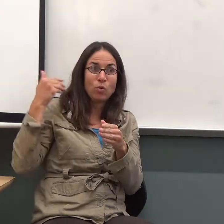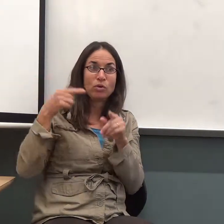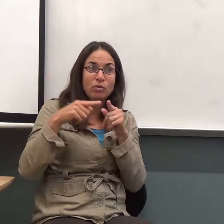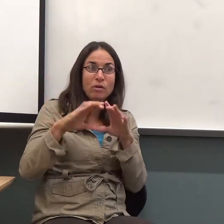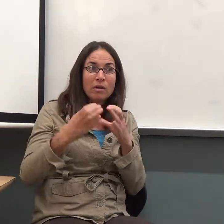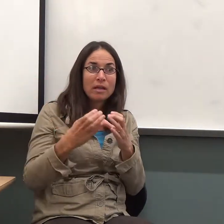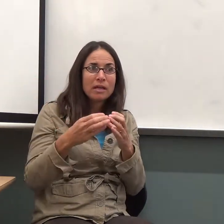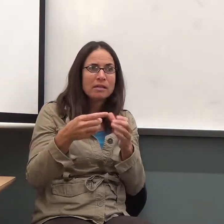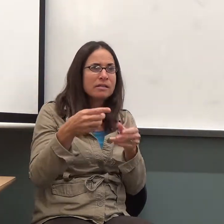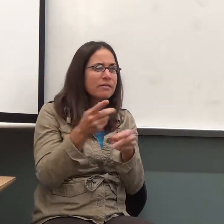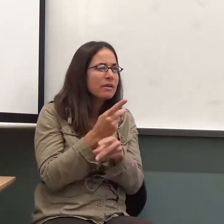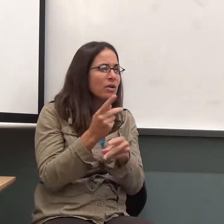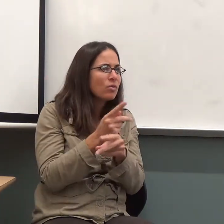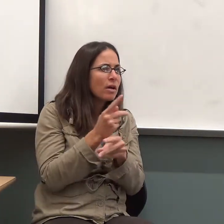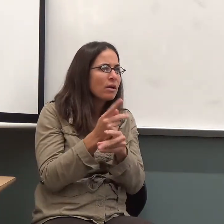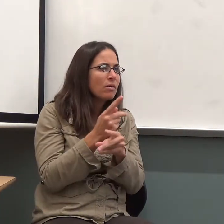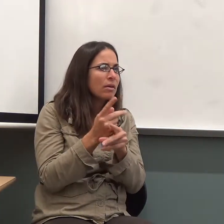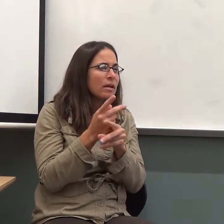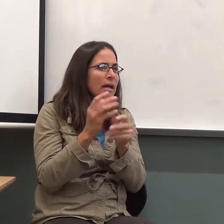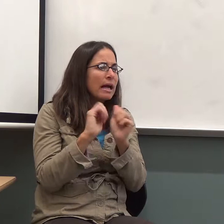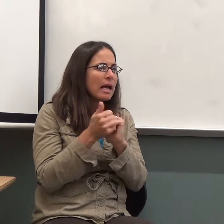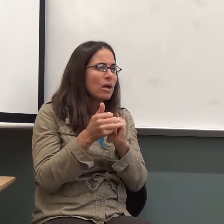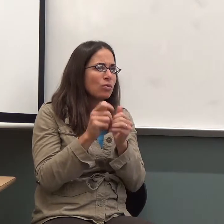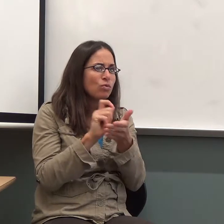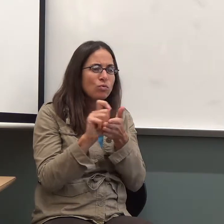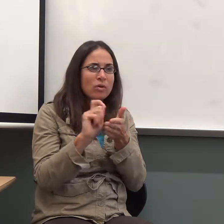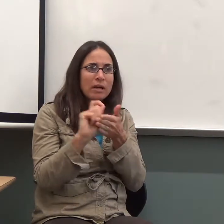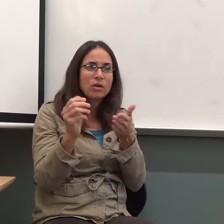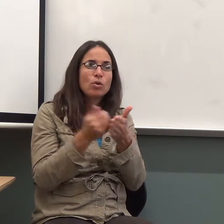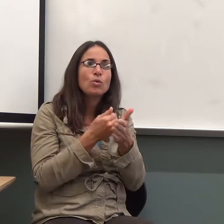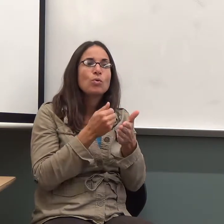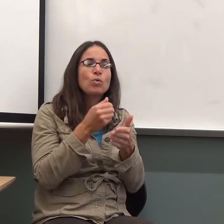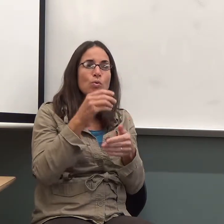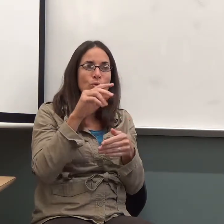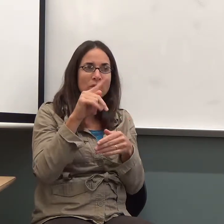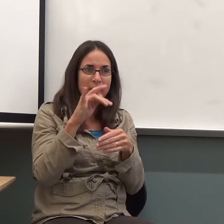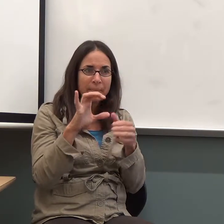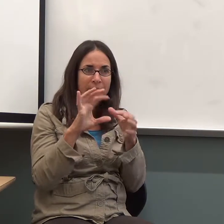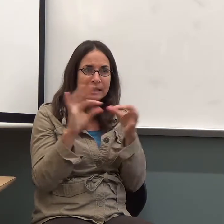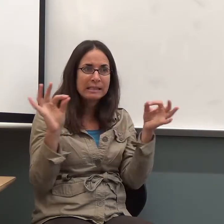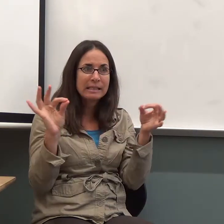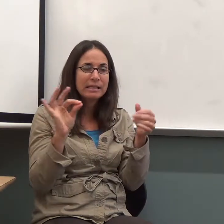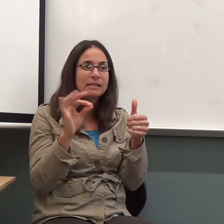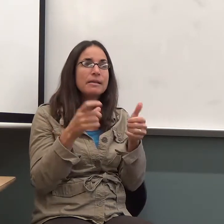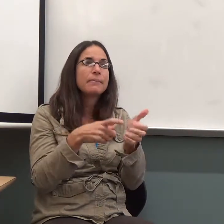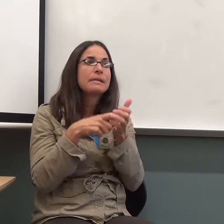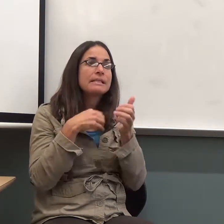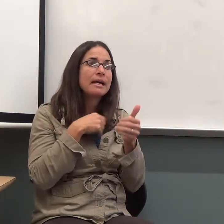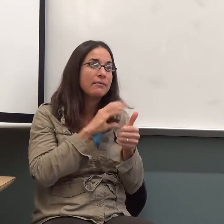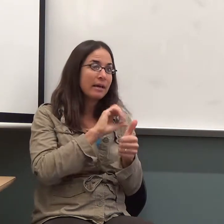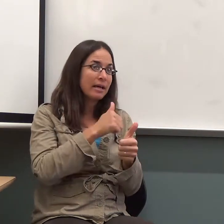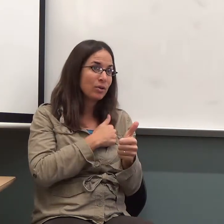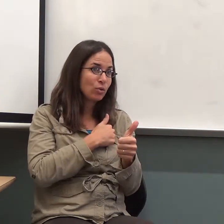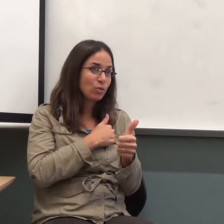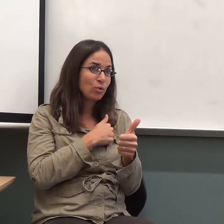determine what the best topic sentence is. I need to know the attitude and the development. Attitude and the development.